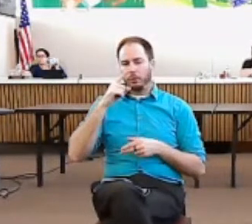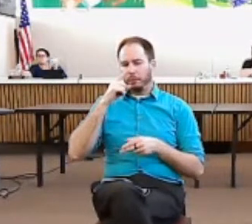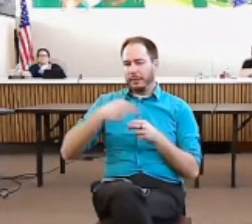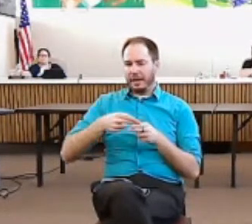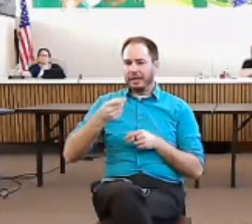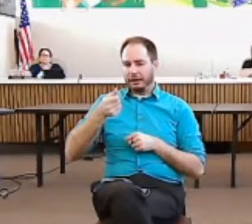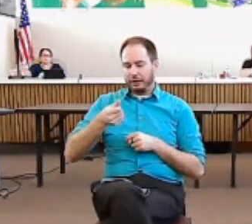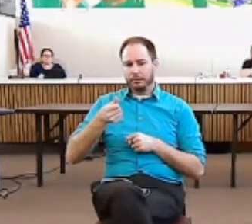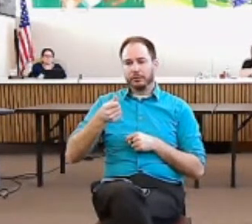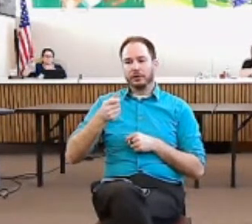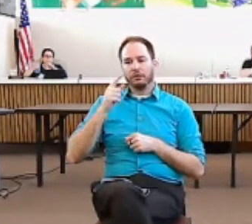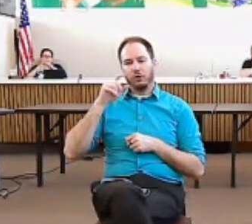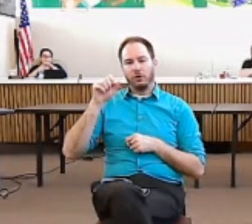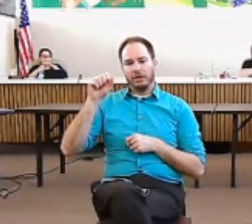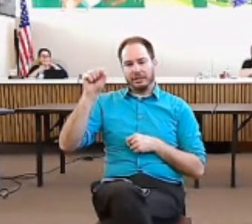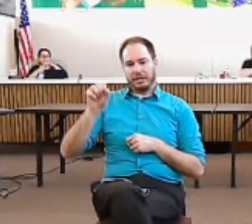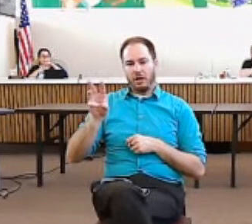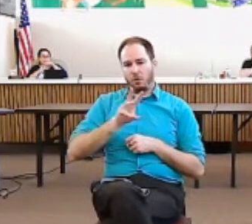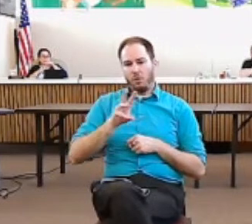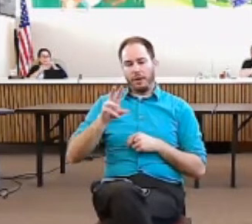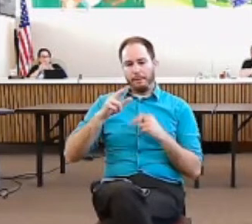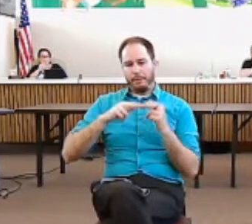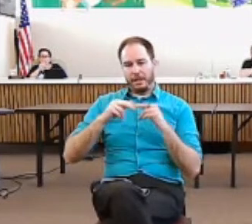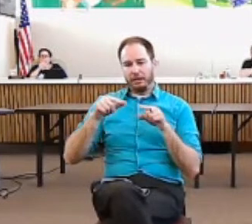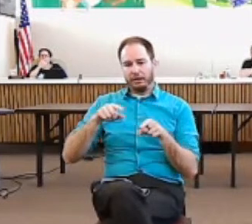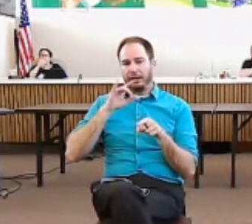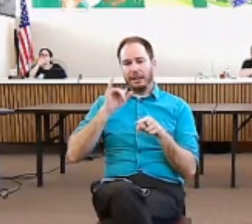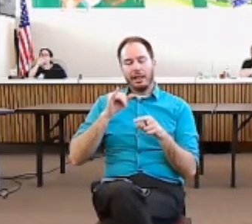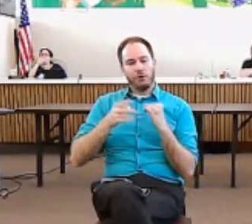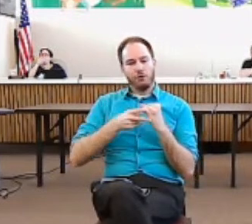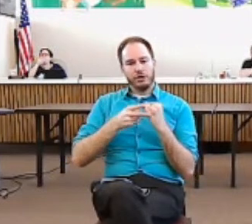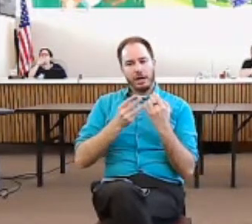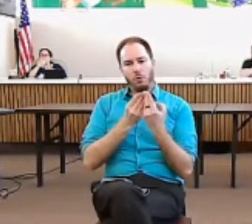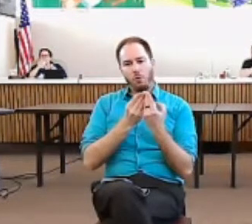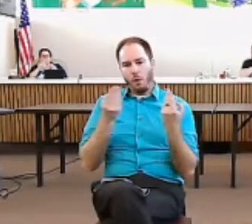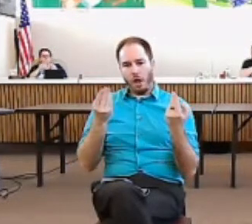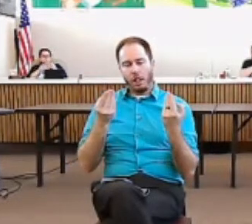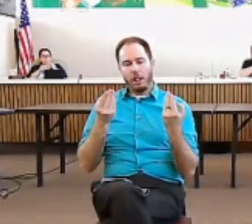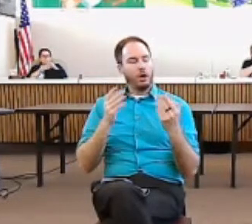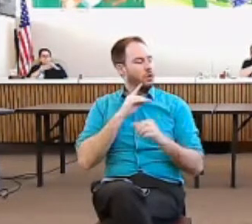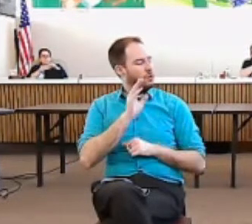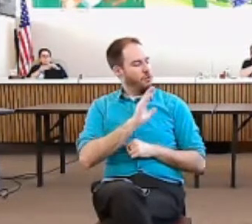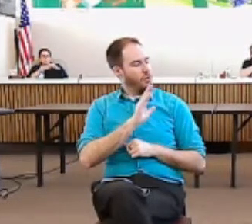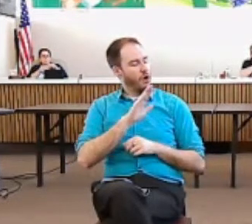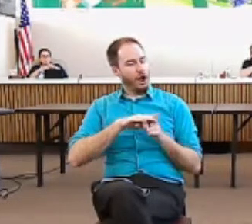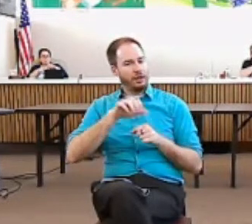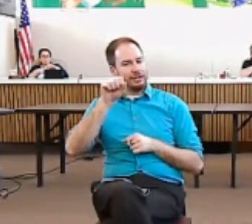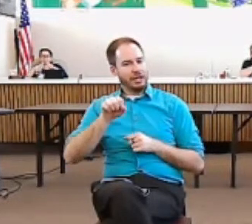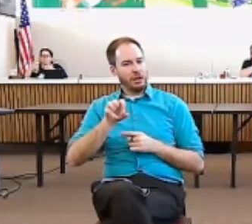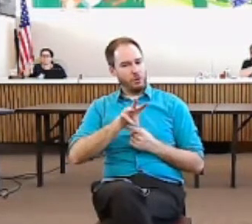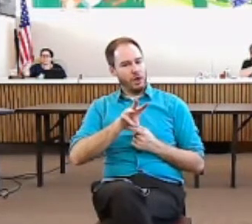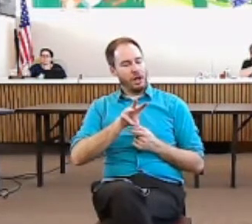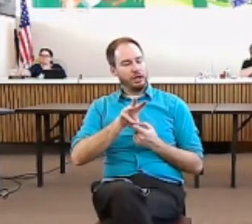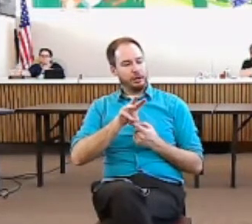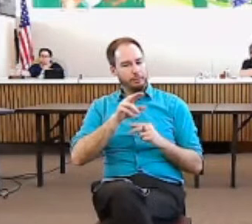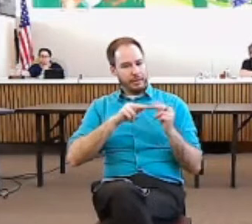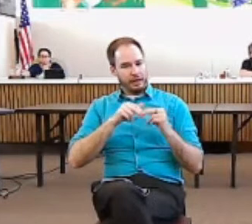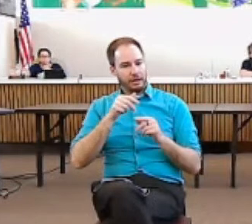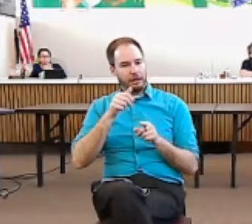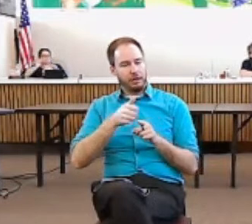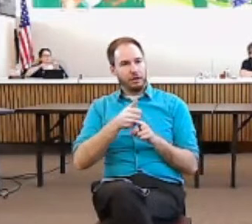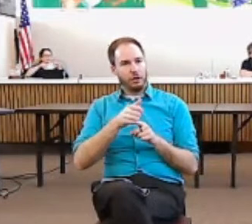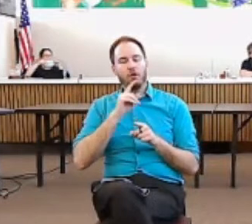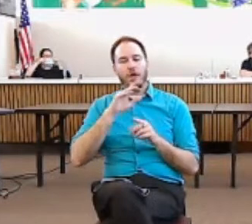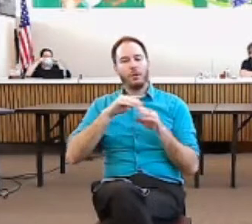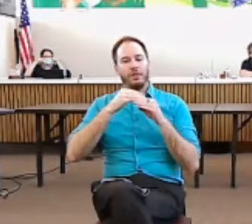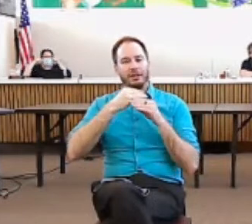about is it the southwesternmost building acting as a retaining wall? I think that's No, so on the southwesternmost building. I'm sorry, that was